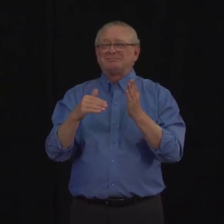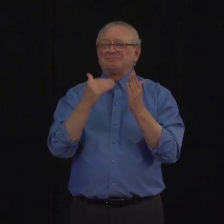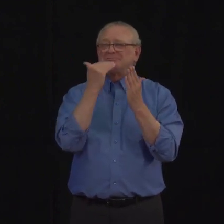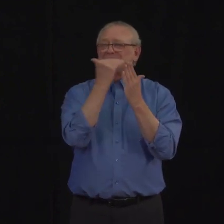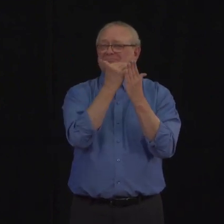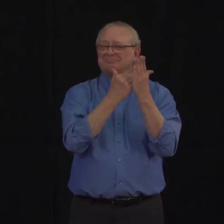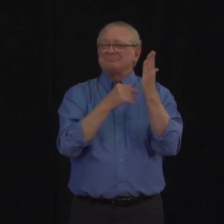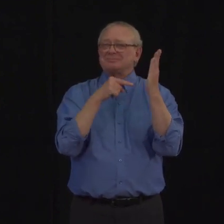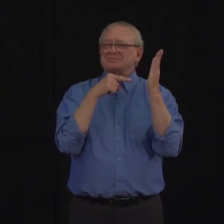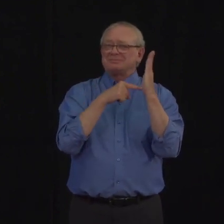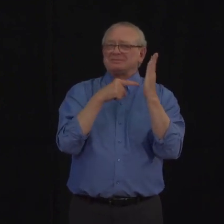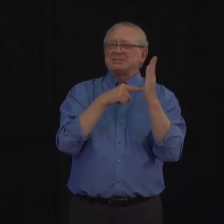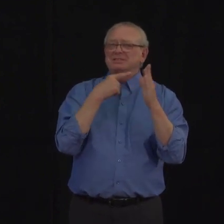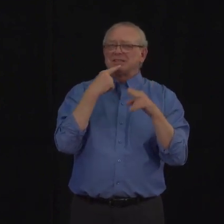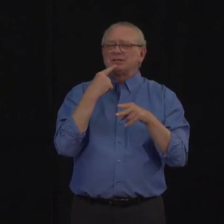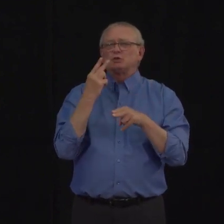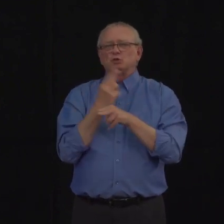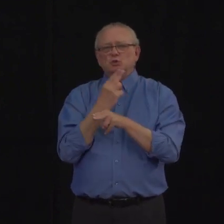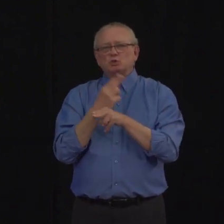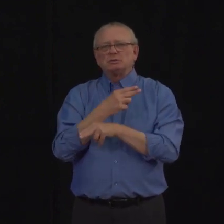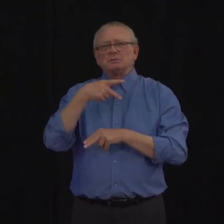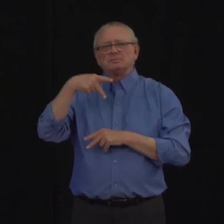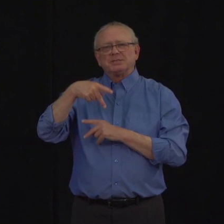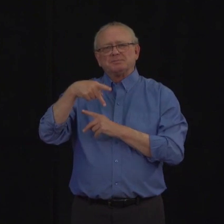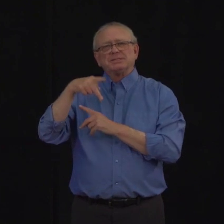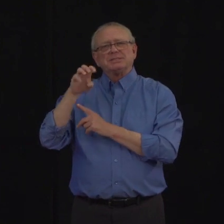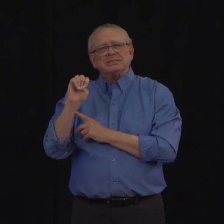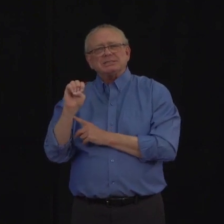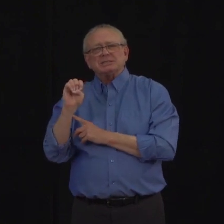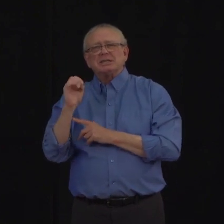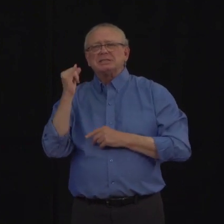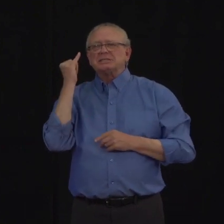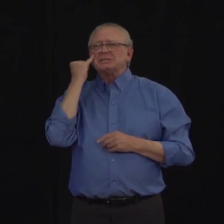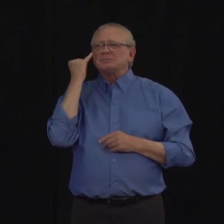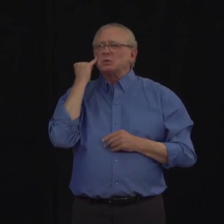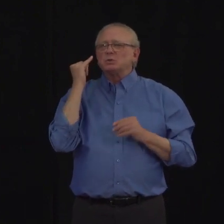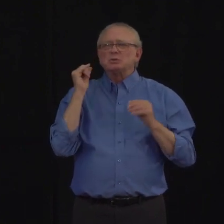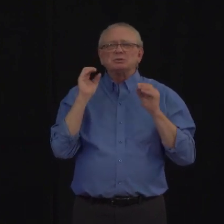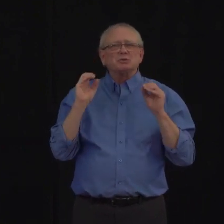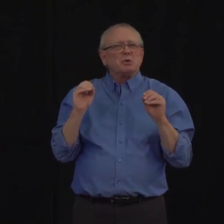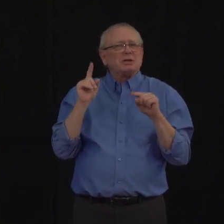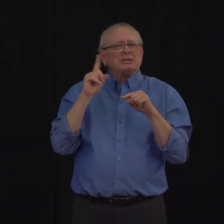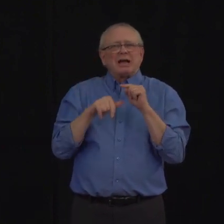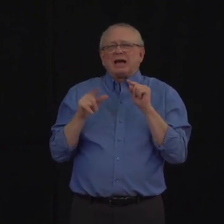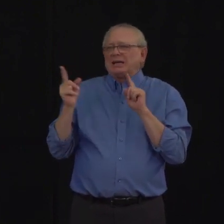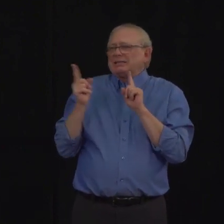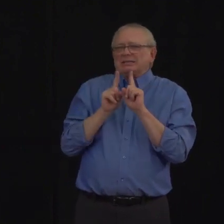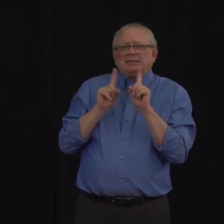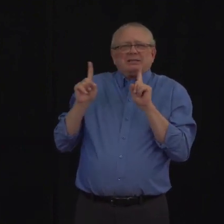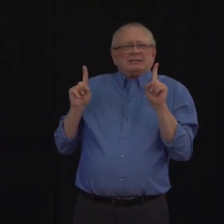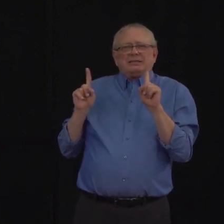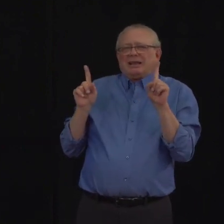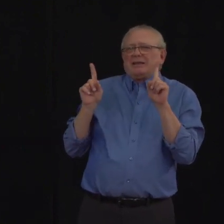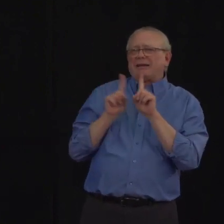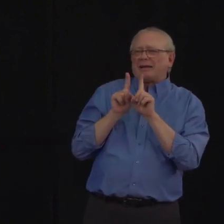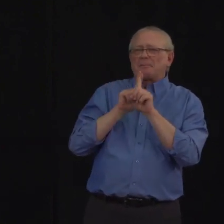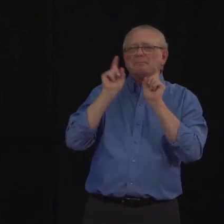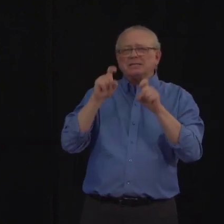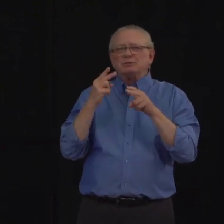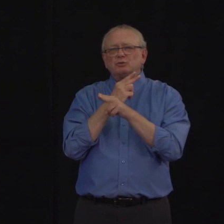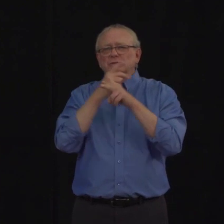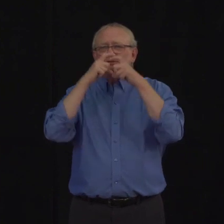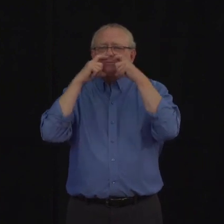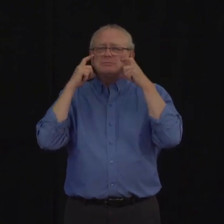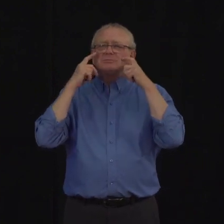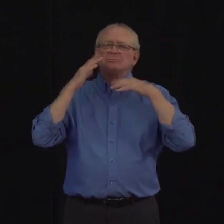can't be maintained. So will mask wearing be enforced in barbershops and salons? And who would face a penalty if someone wasn't